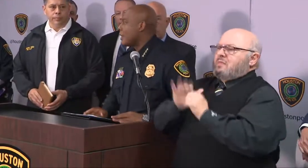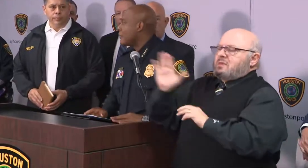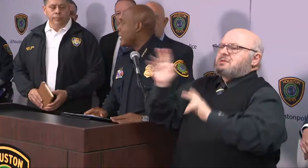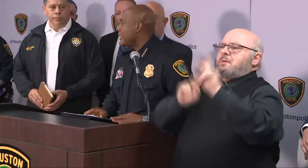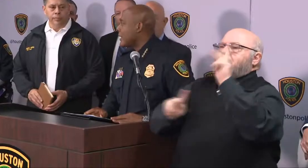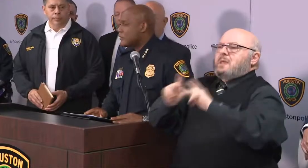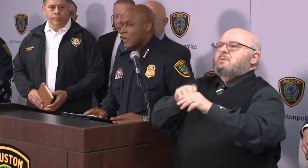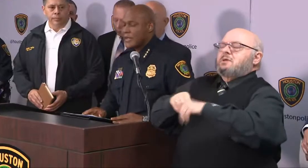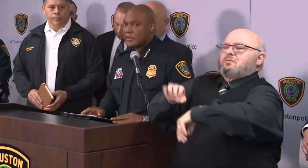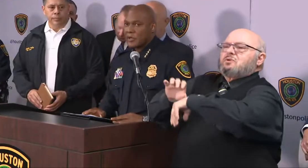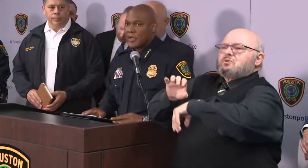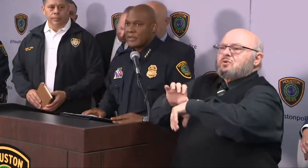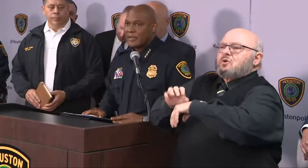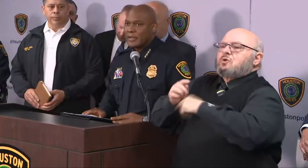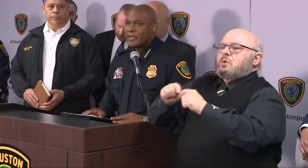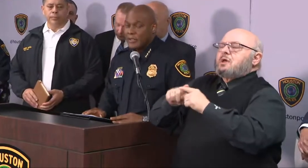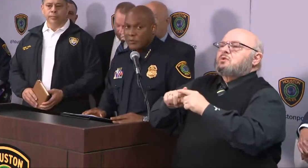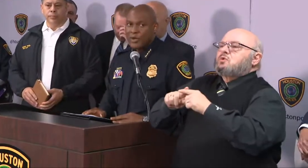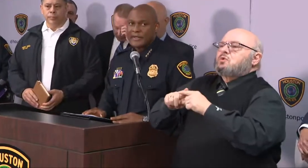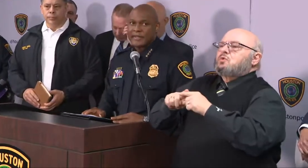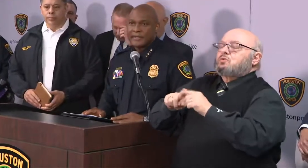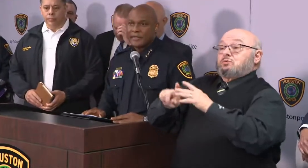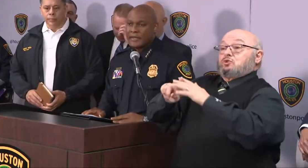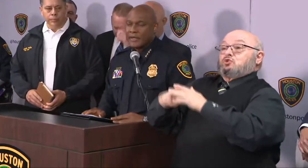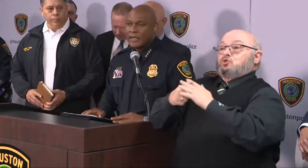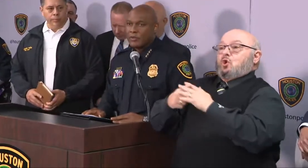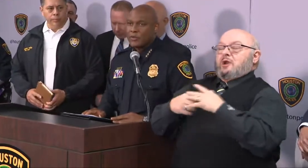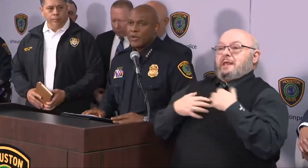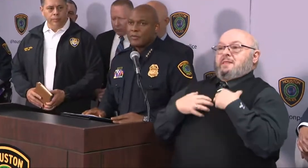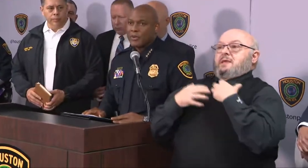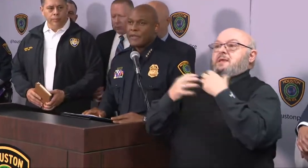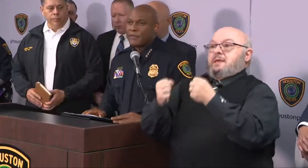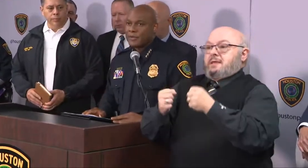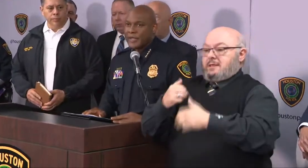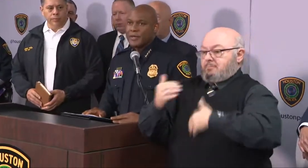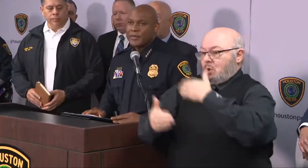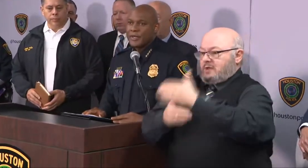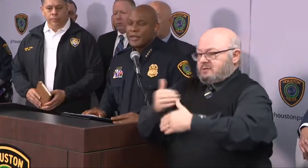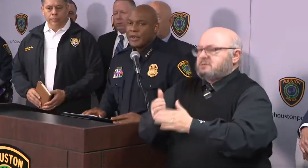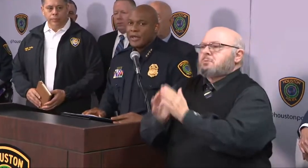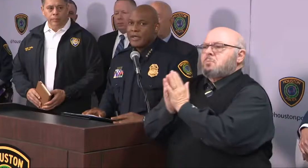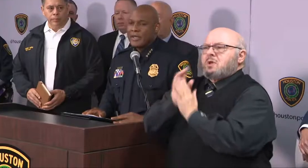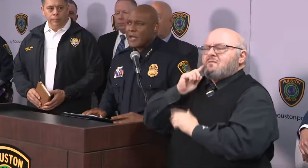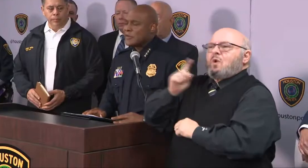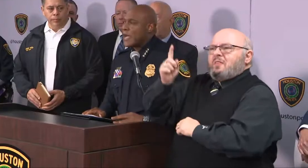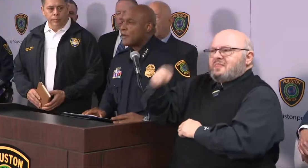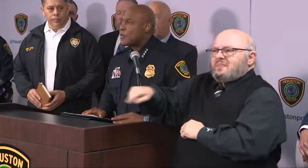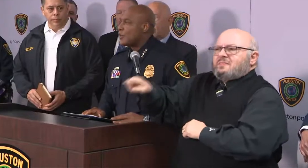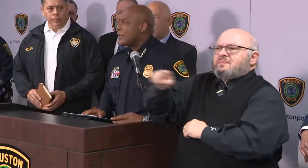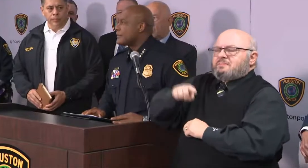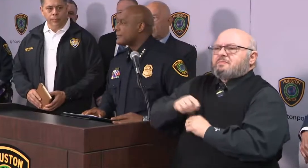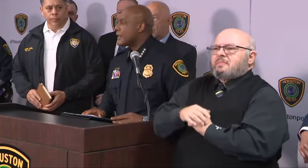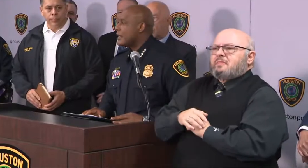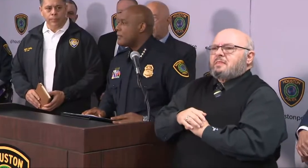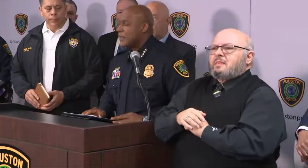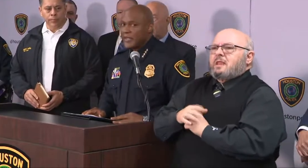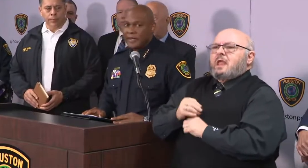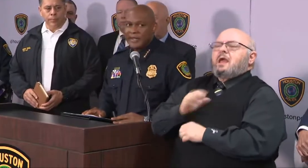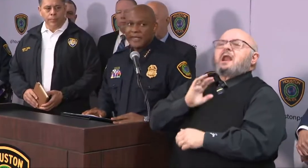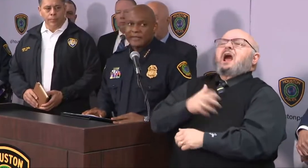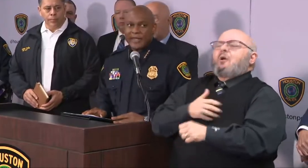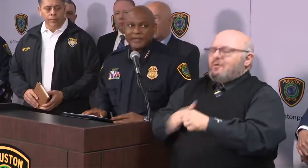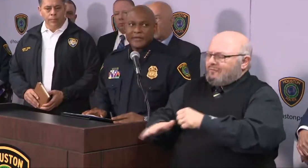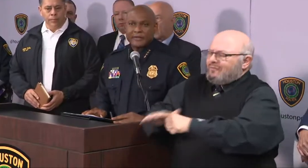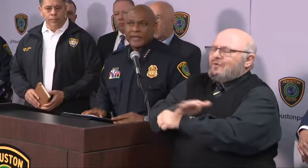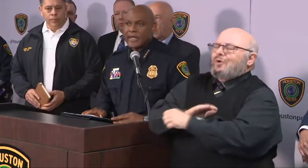congregation right now, trying to start the healing process. And we want to pray for them and our entire community. But